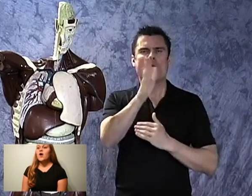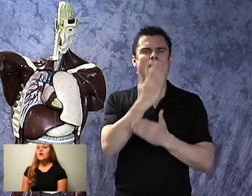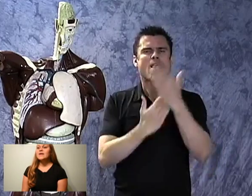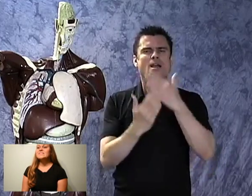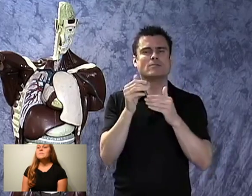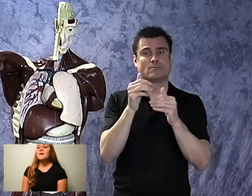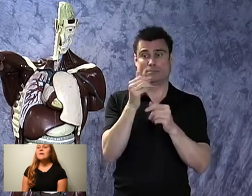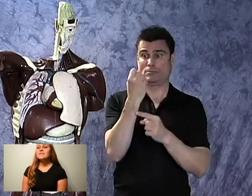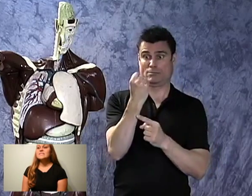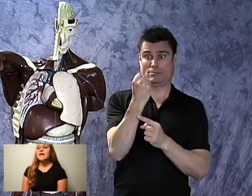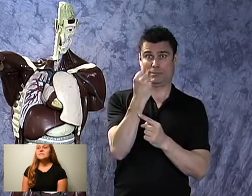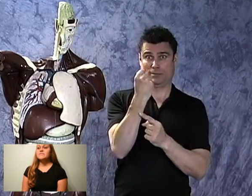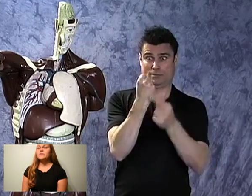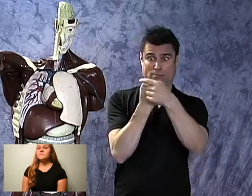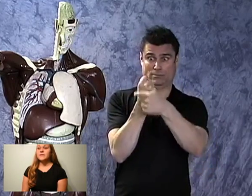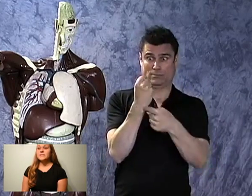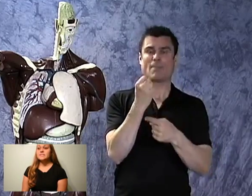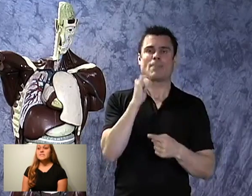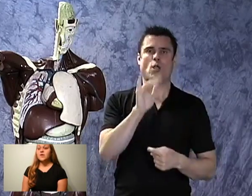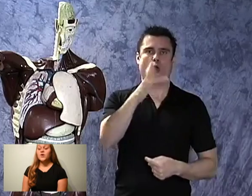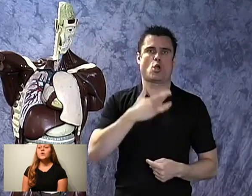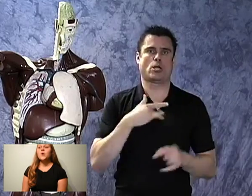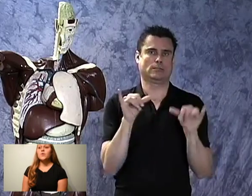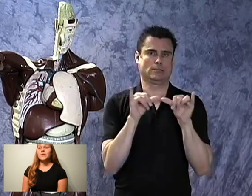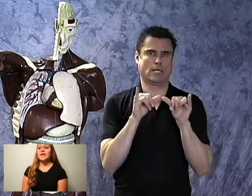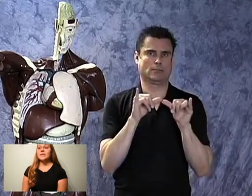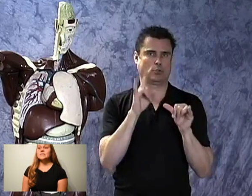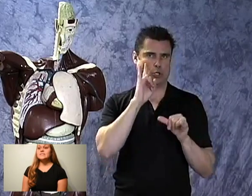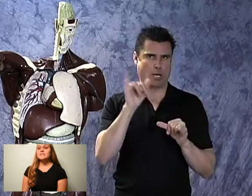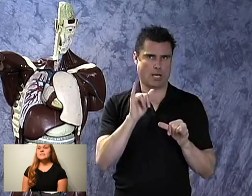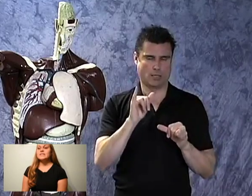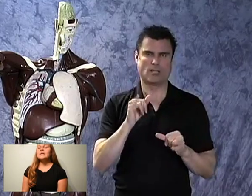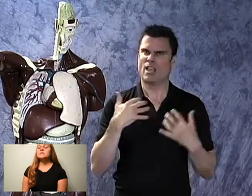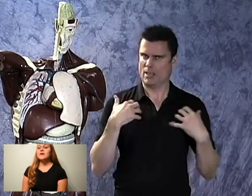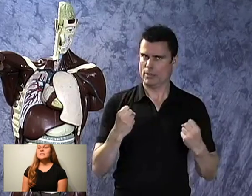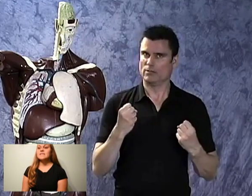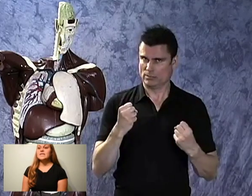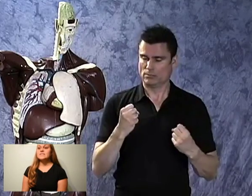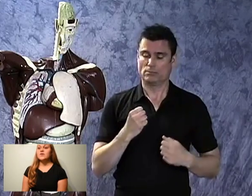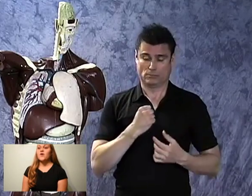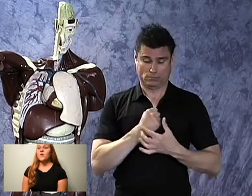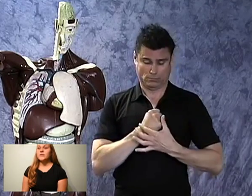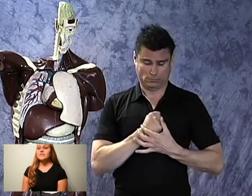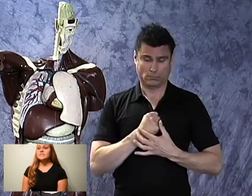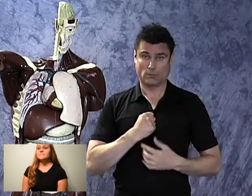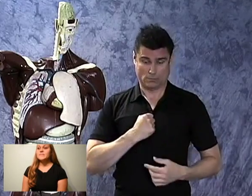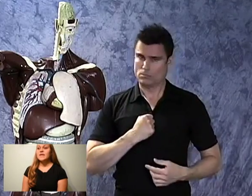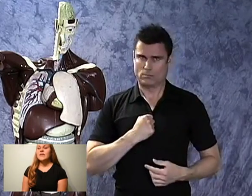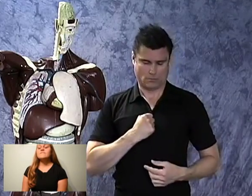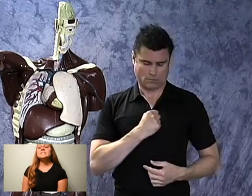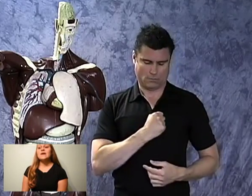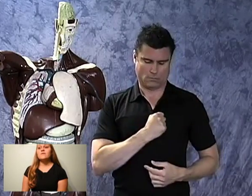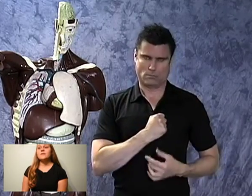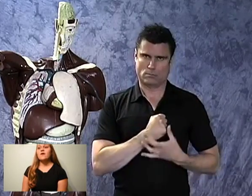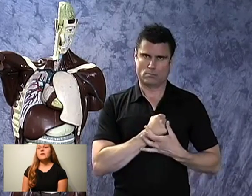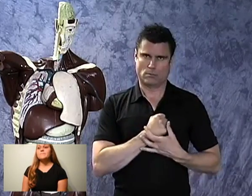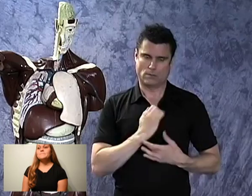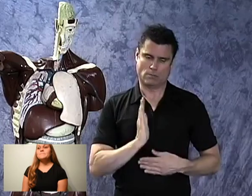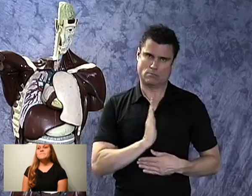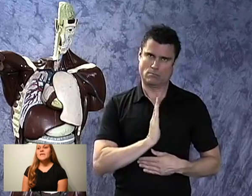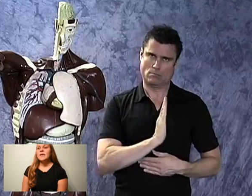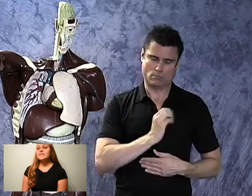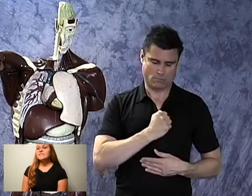Now your heart is about the size of your fist, your own hand. That's about the size that your heart is, if it's a healthy